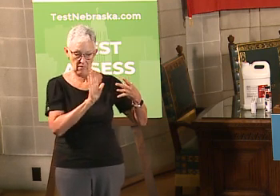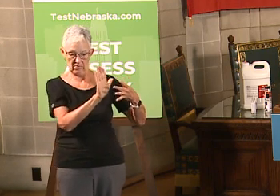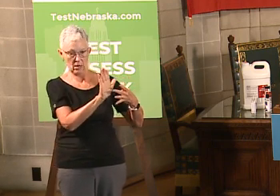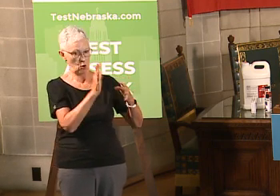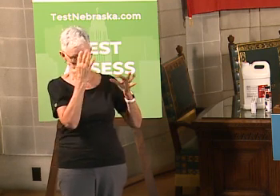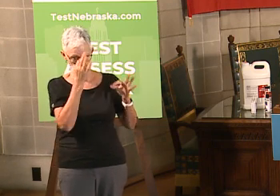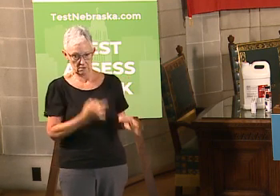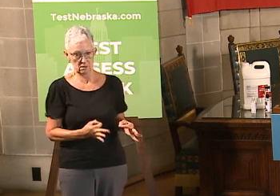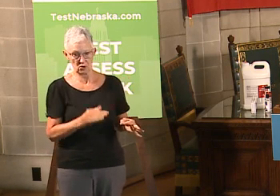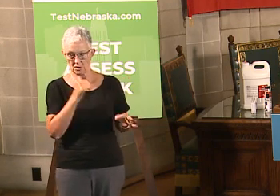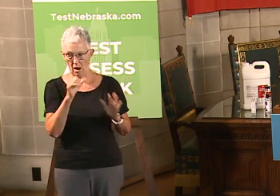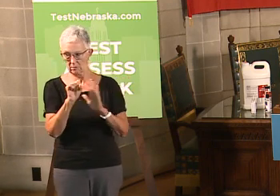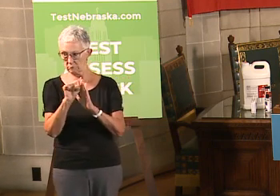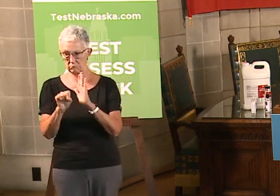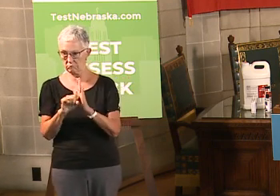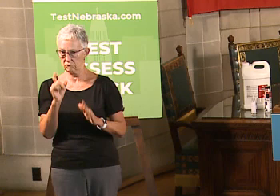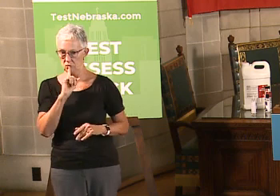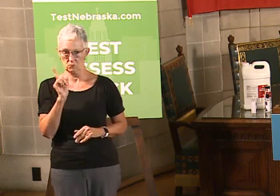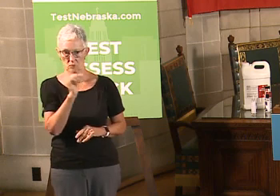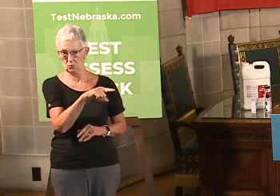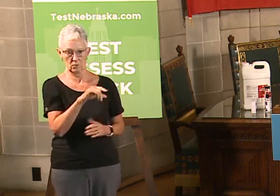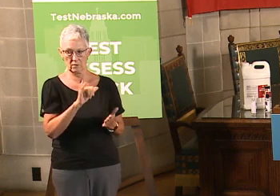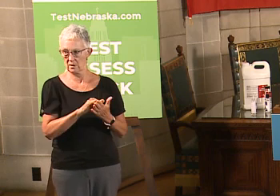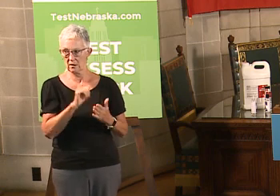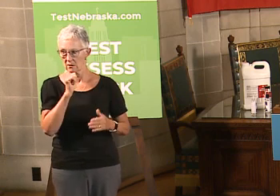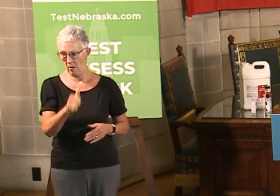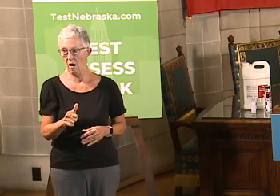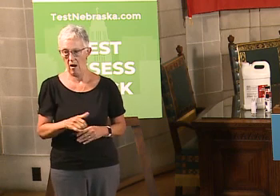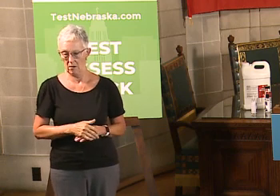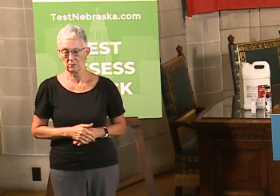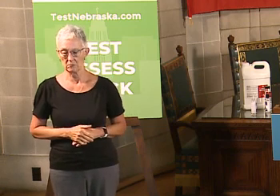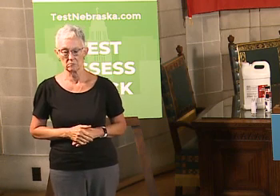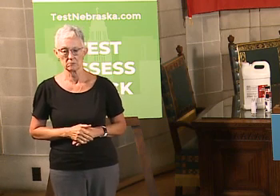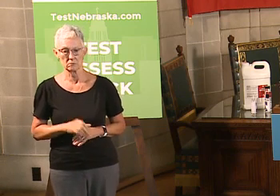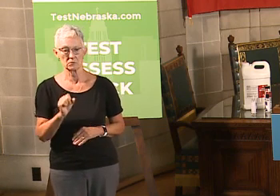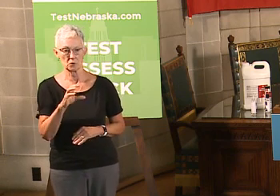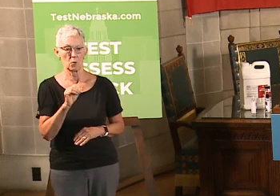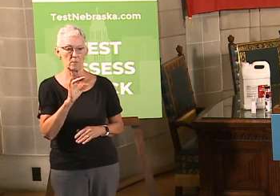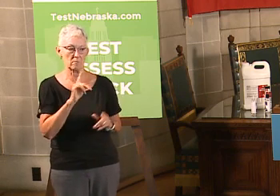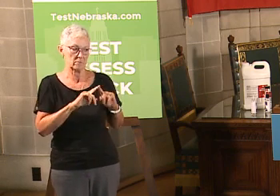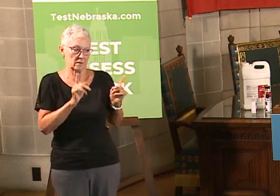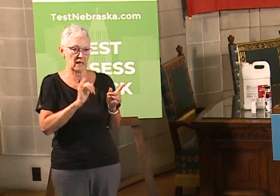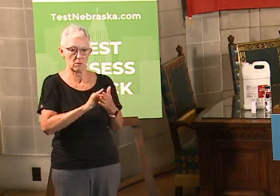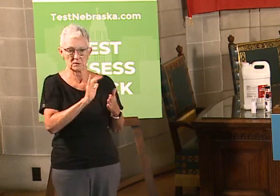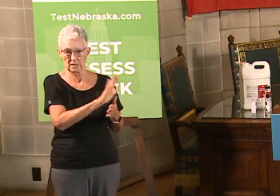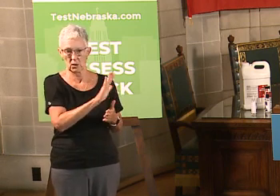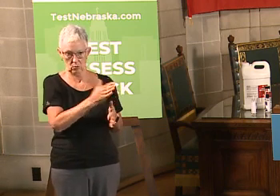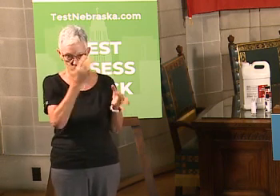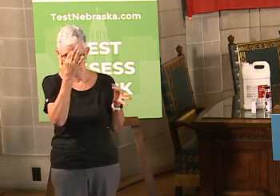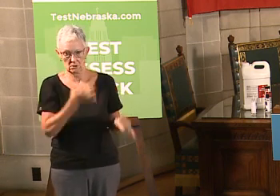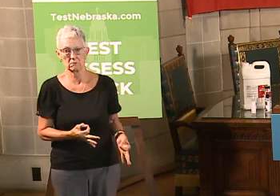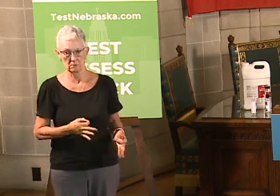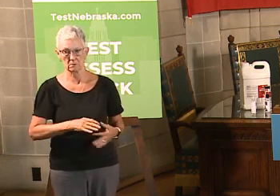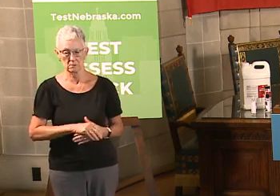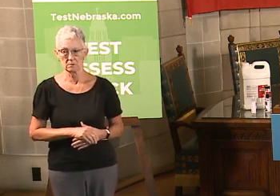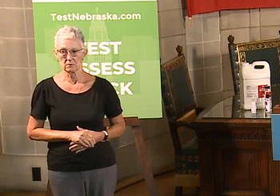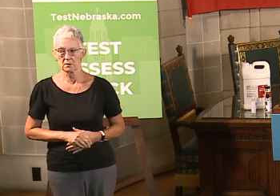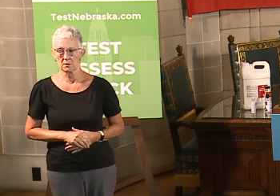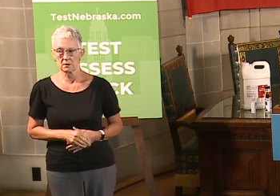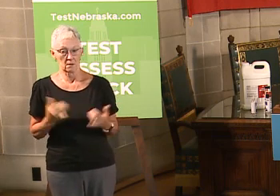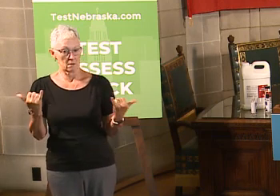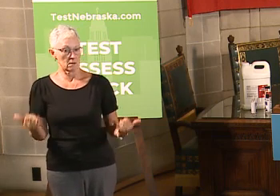that clears up some of the confusion maybe I created last week when I was talking about this. So everybody has that going.